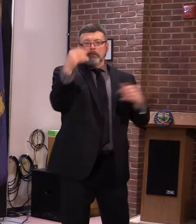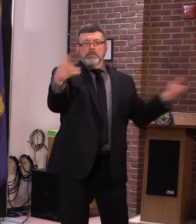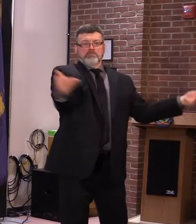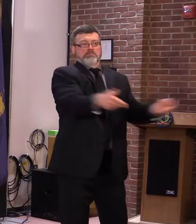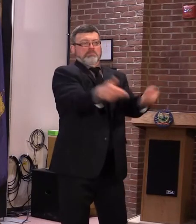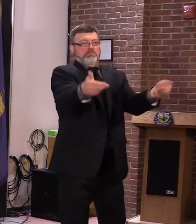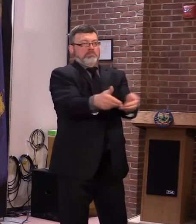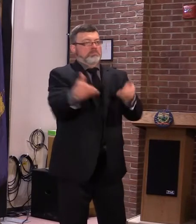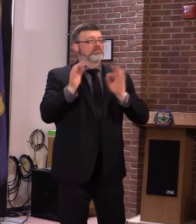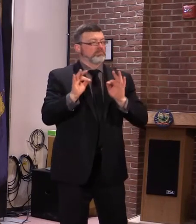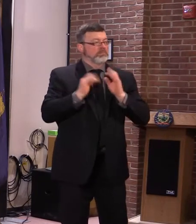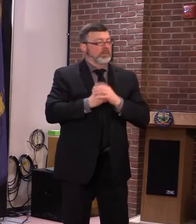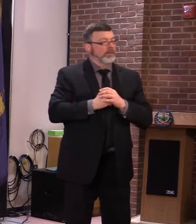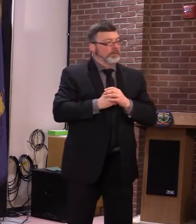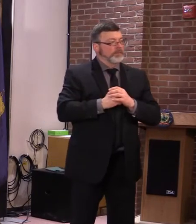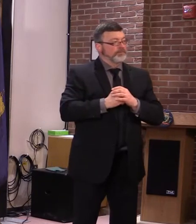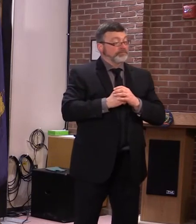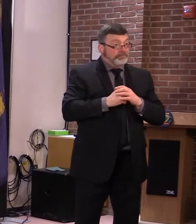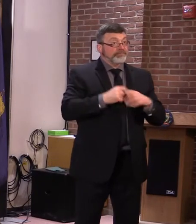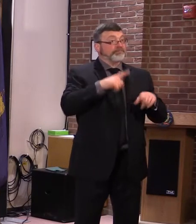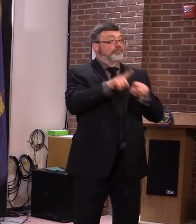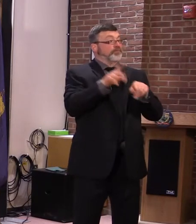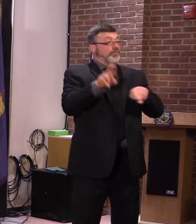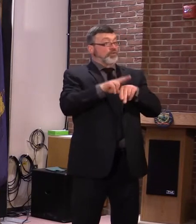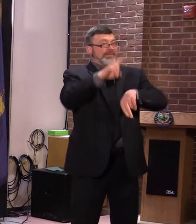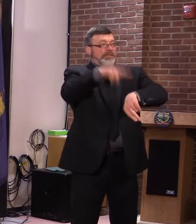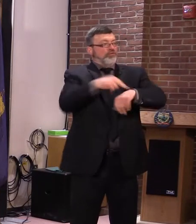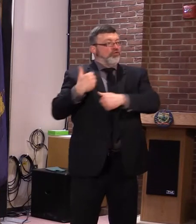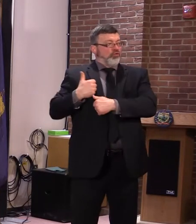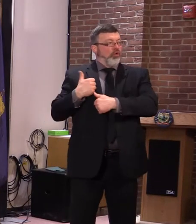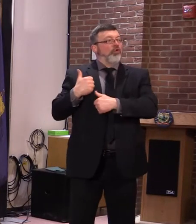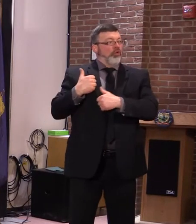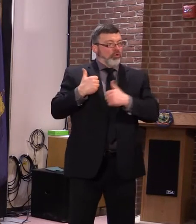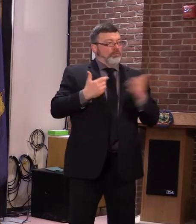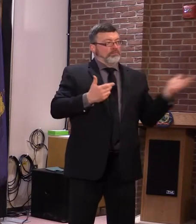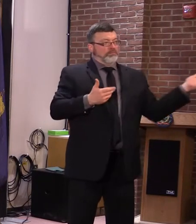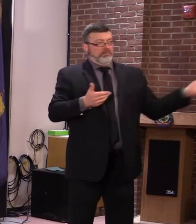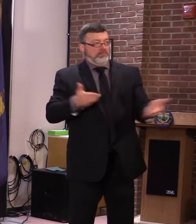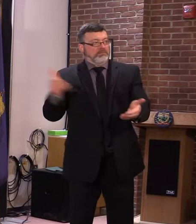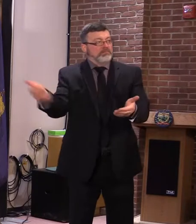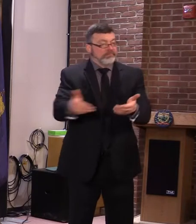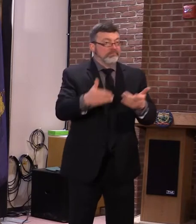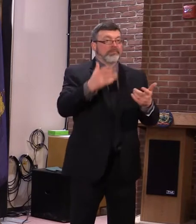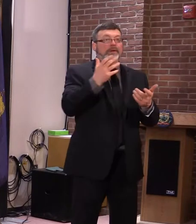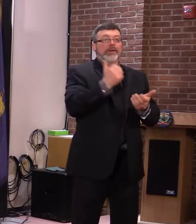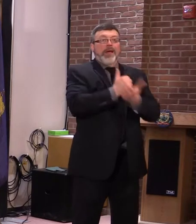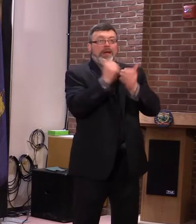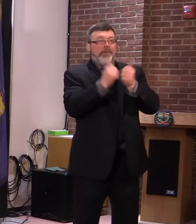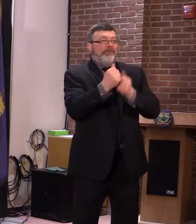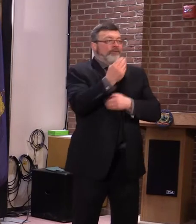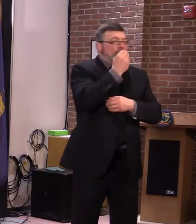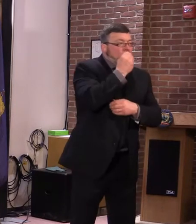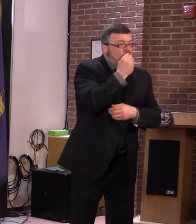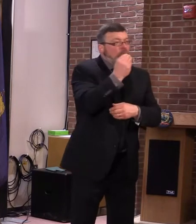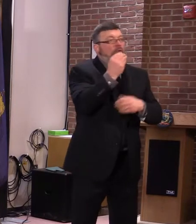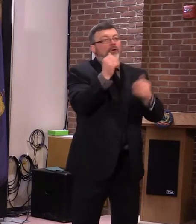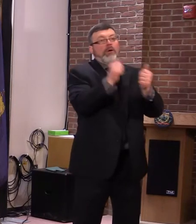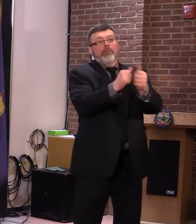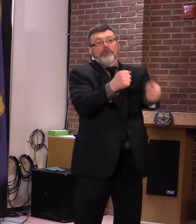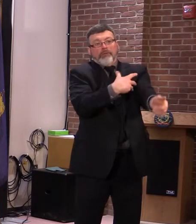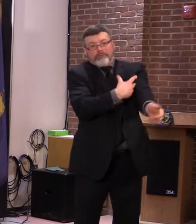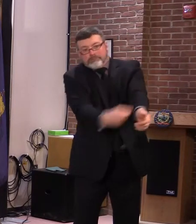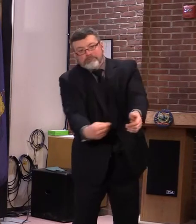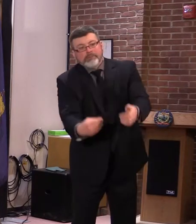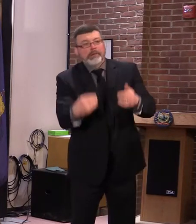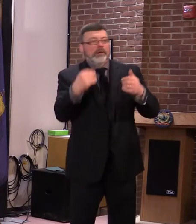of the National Guard are supporting some of our hospitals by providing food service, maintenance, phlebotomy, and patient observers.